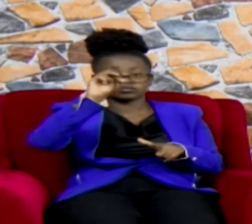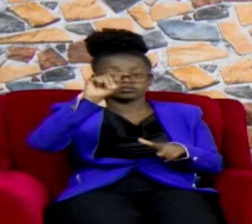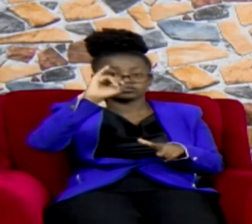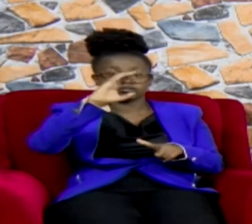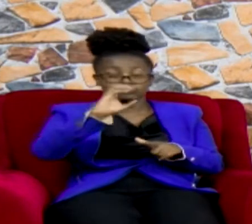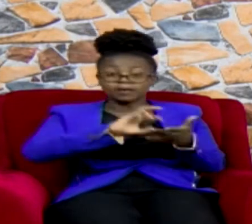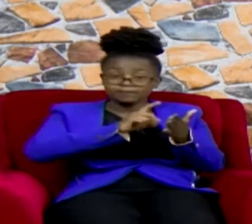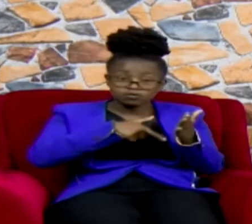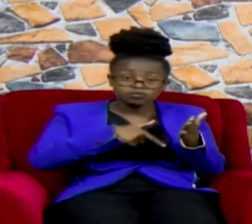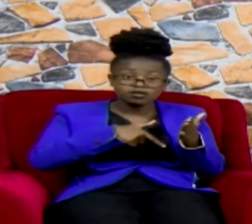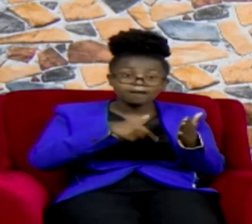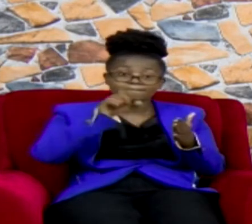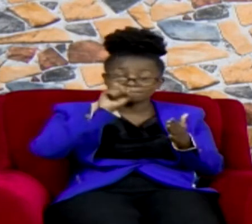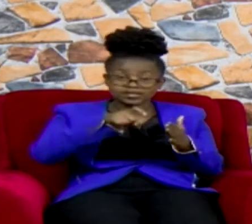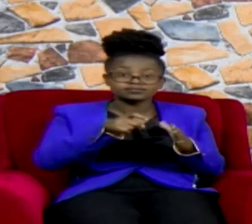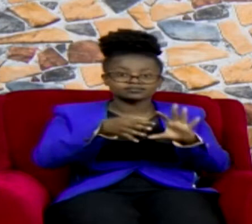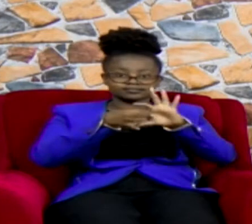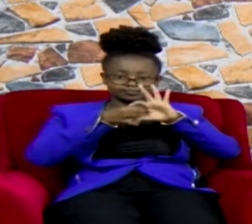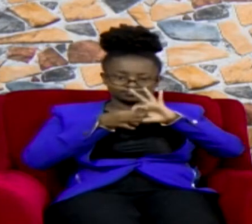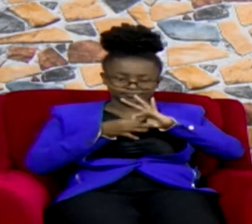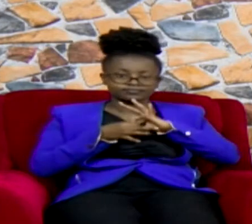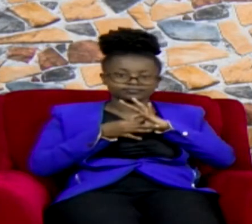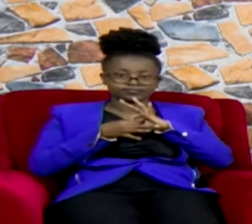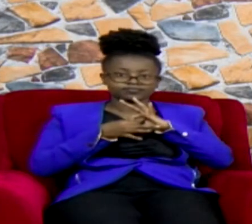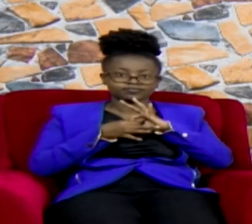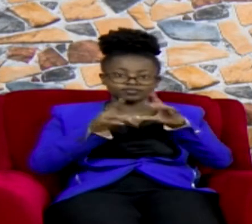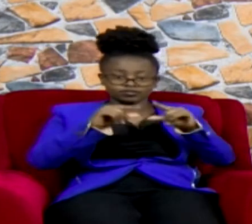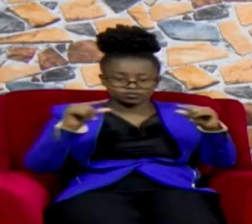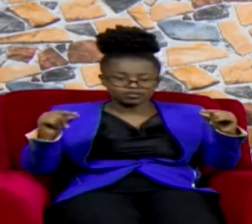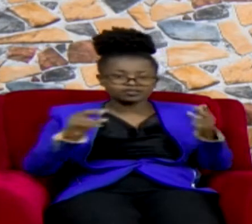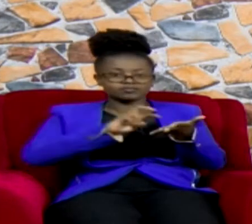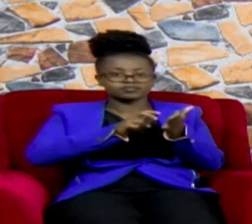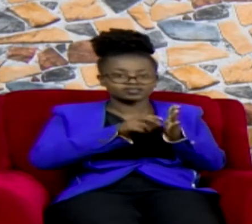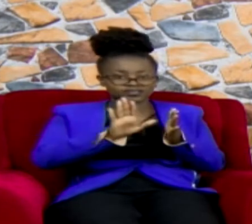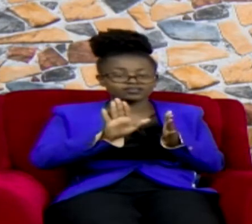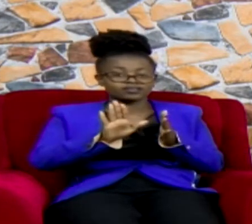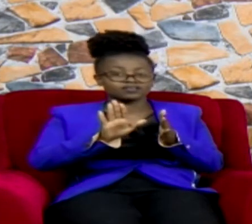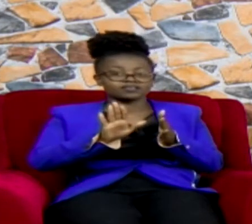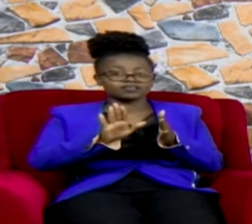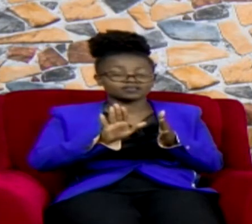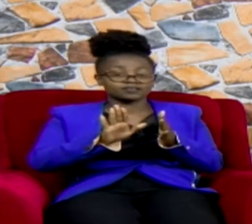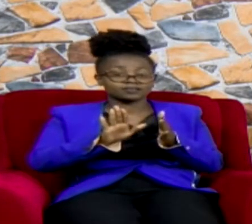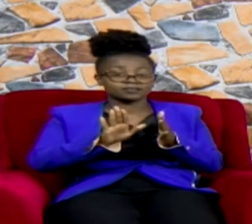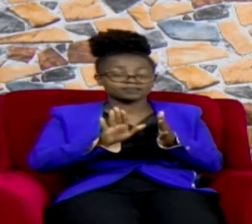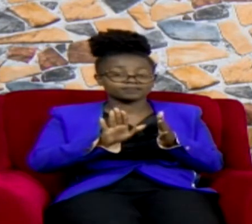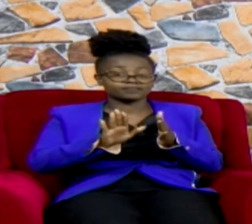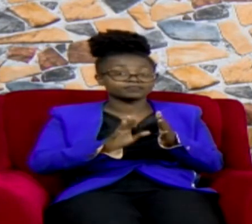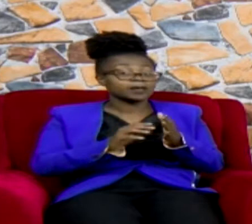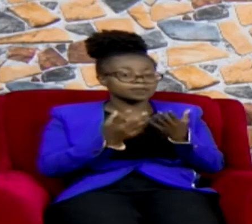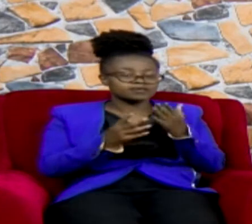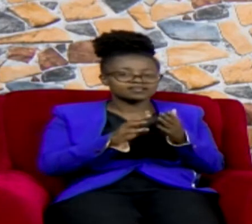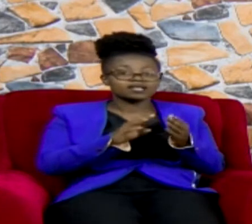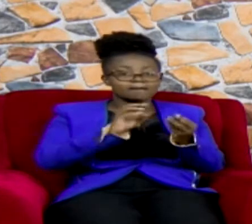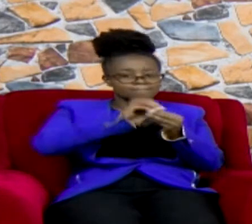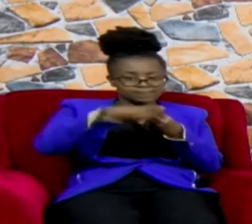means that they must attach words to their meaning. Also meaningful word. Meaningful. So if I say